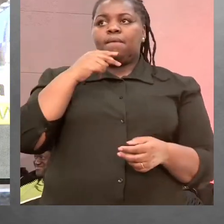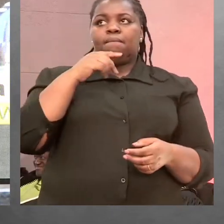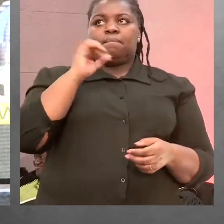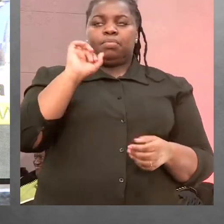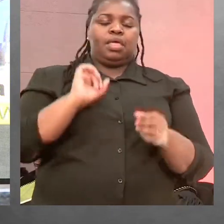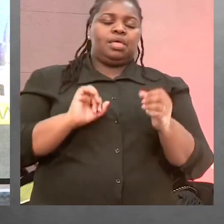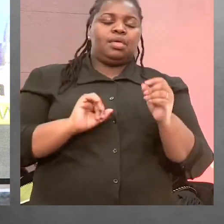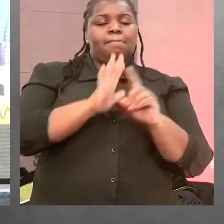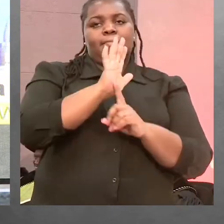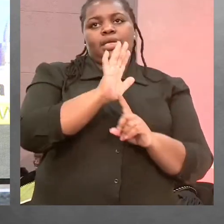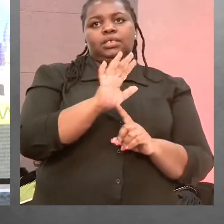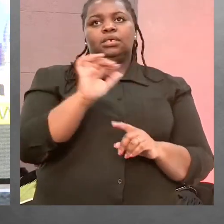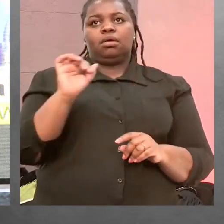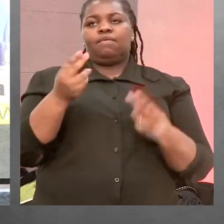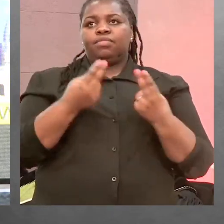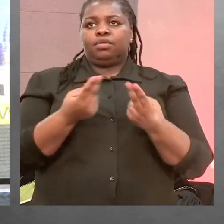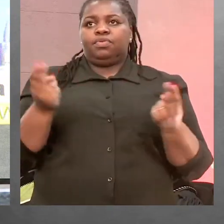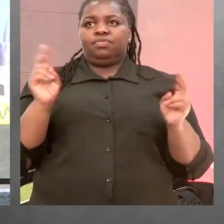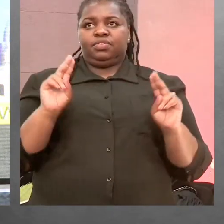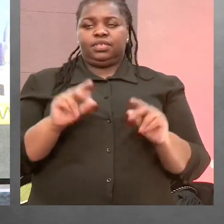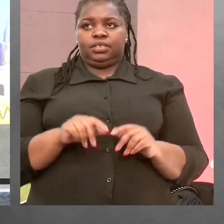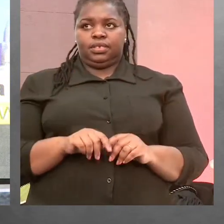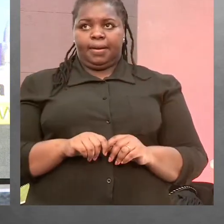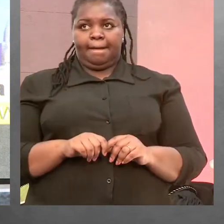impact of the university,